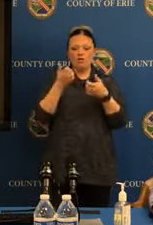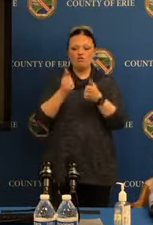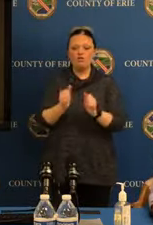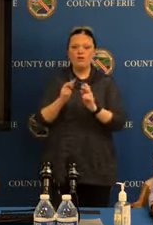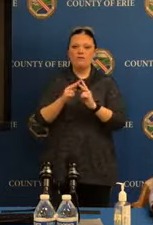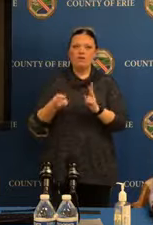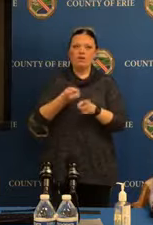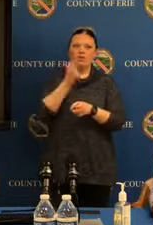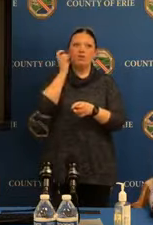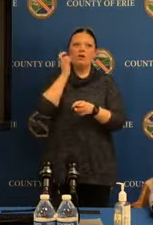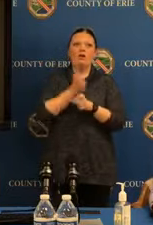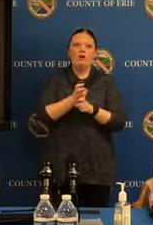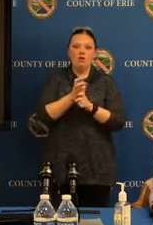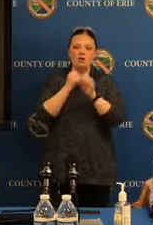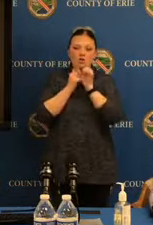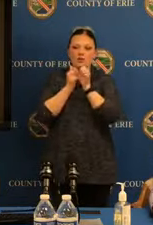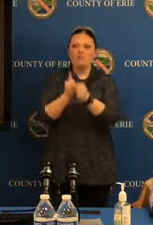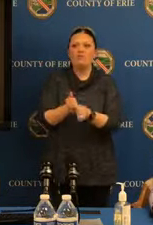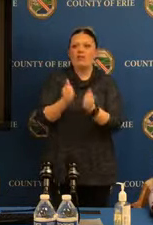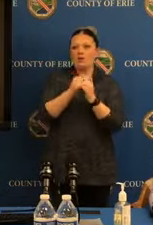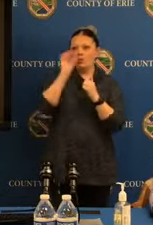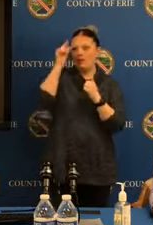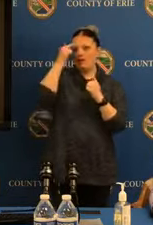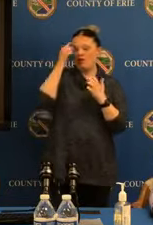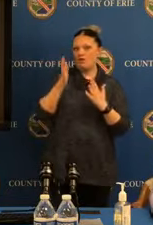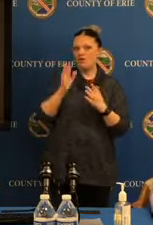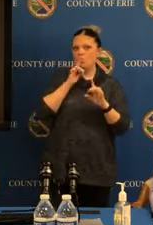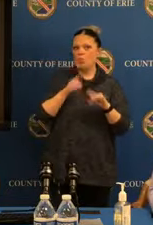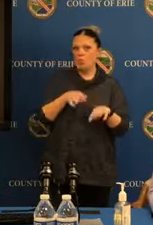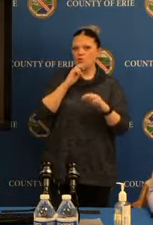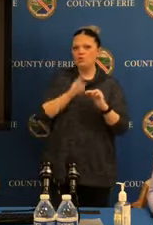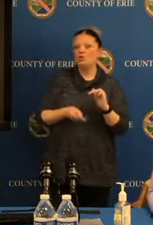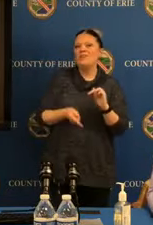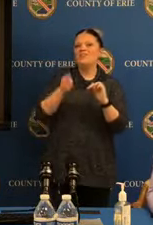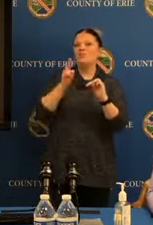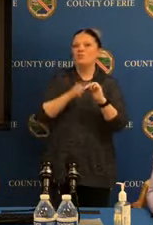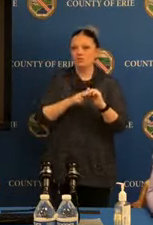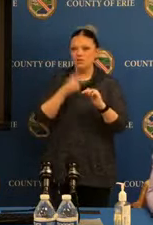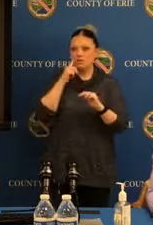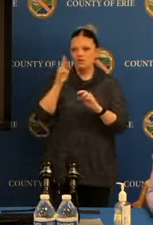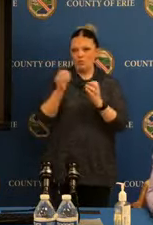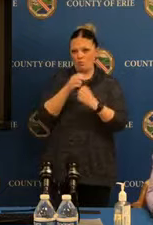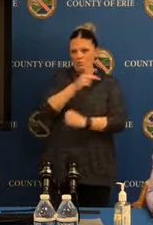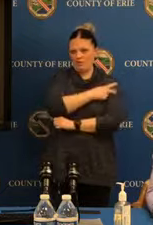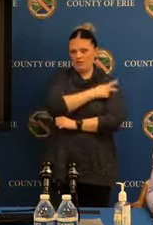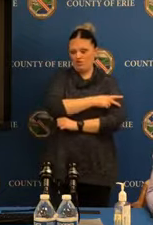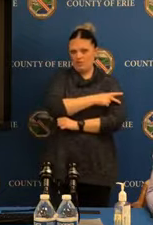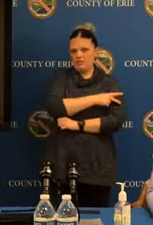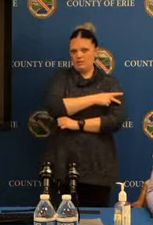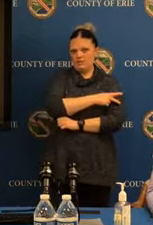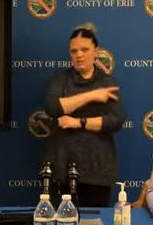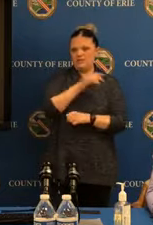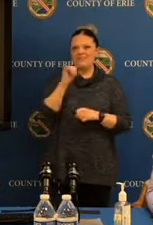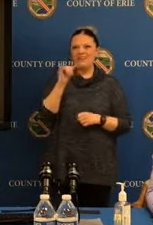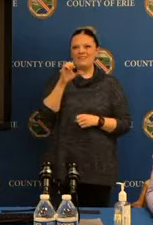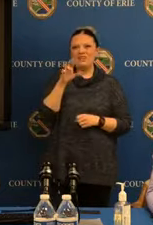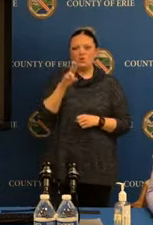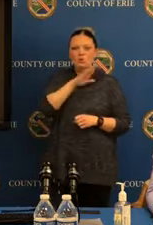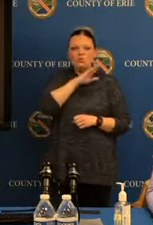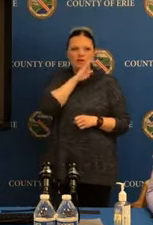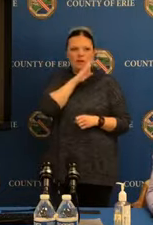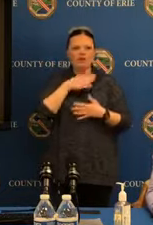very hard to comply with the governor's order to increase their capacity for hospitalization and in intensive care unit beds